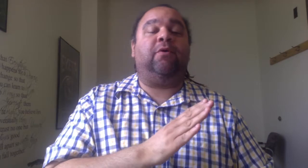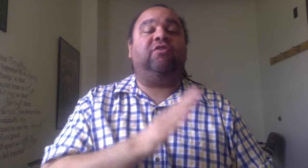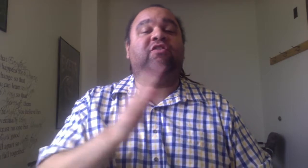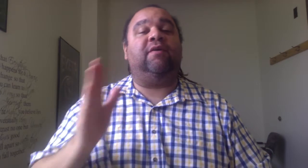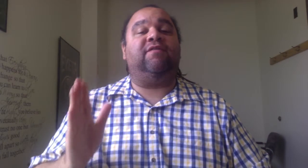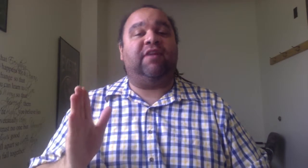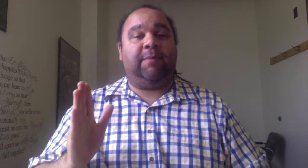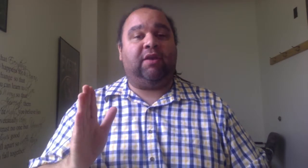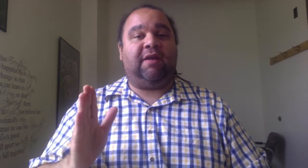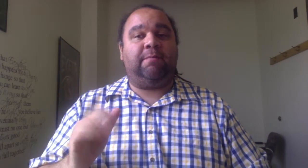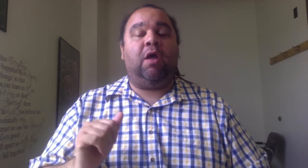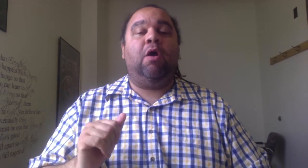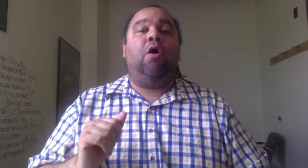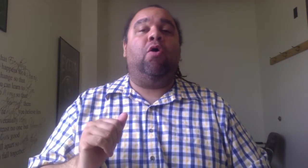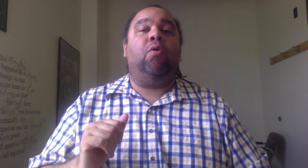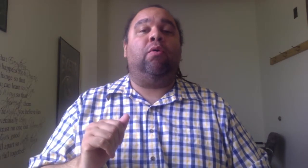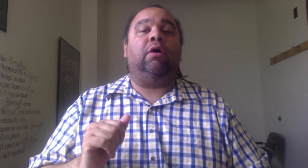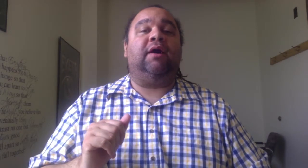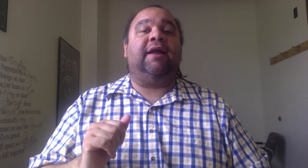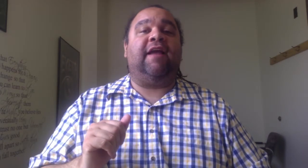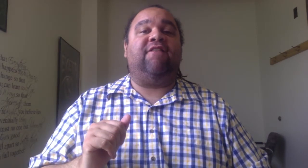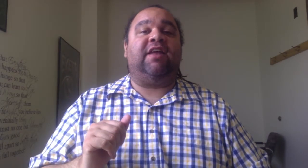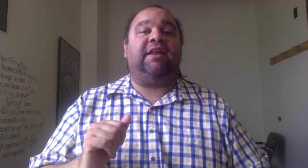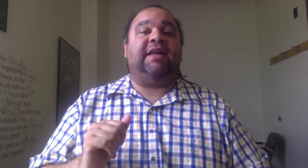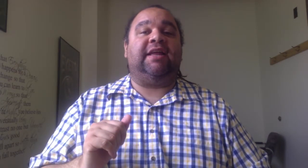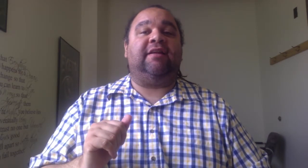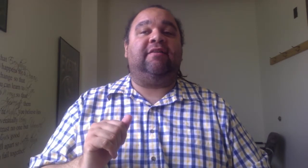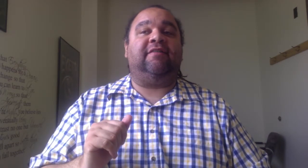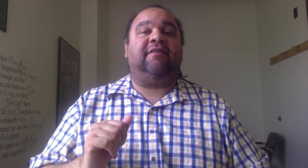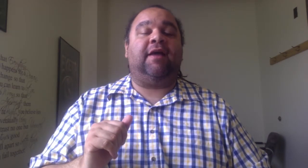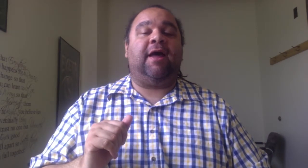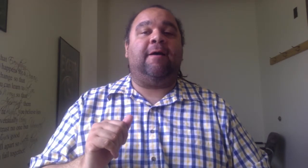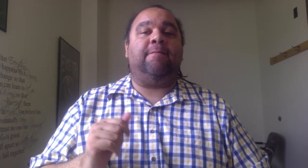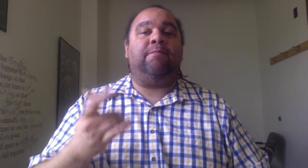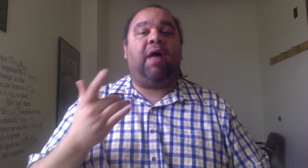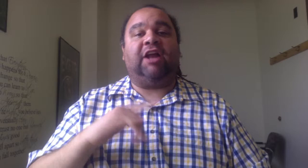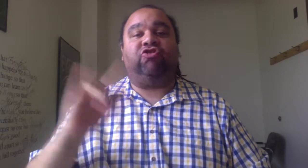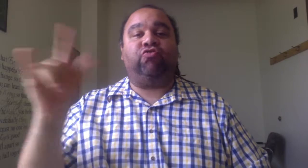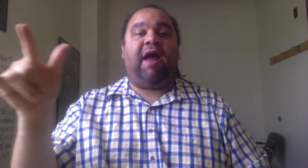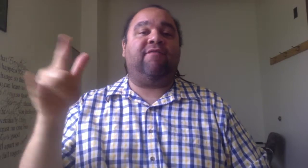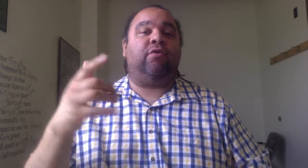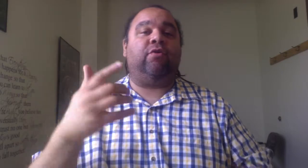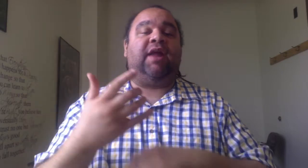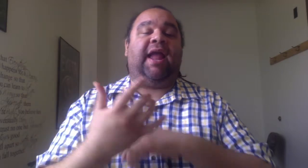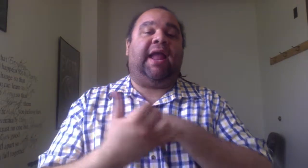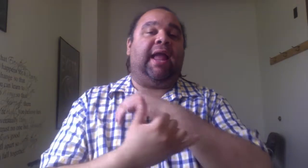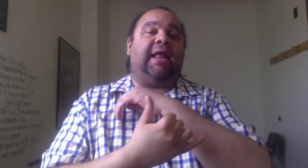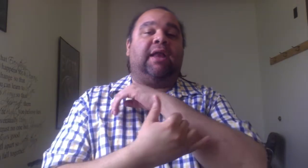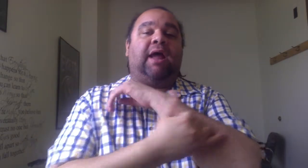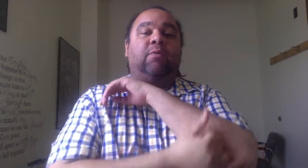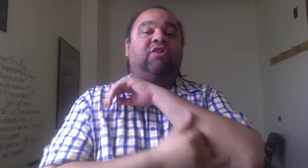opposed to a female name. Or if it is, I traveled and I went to